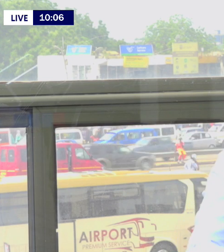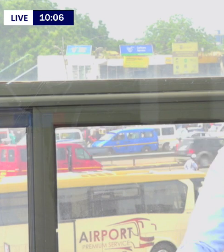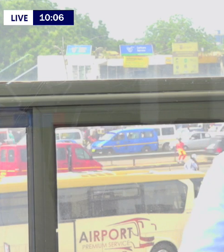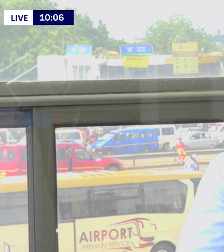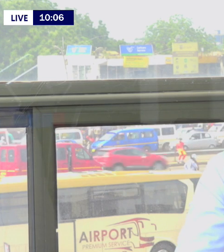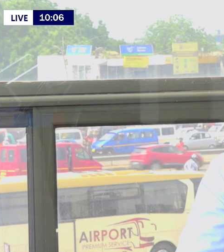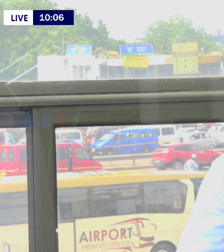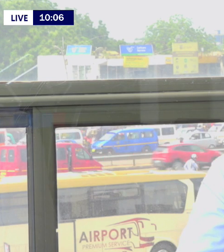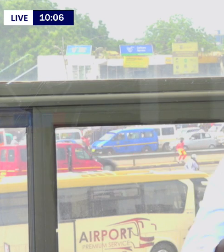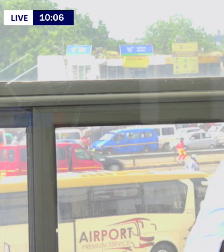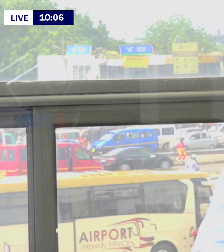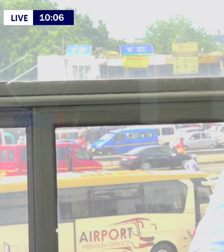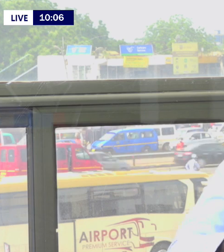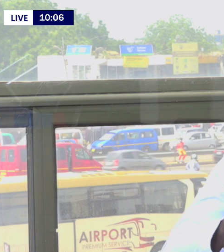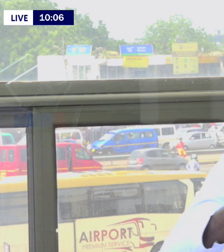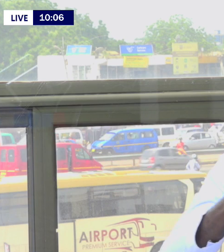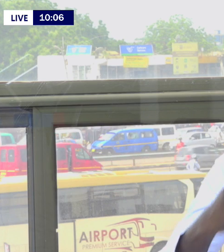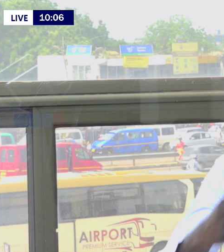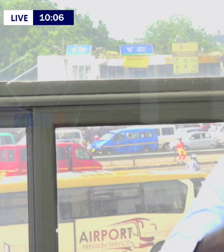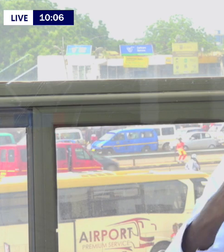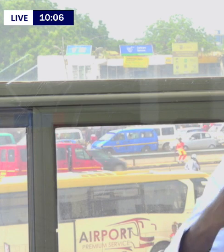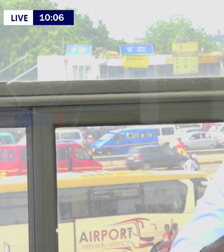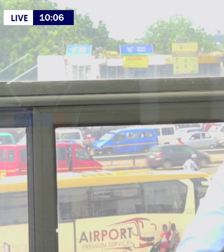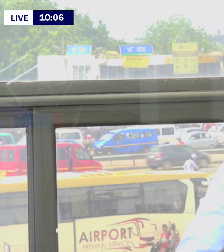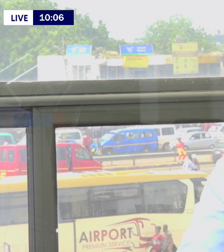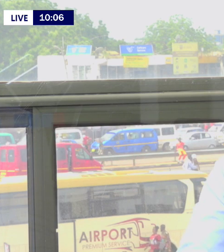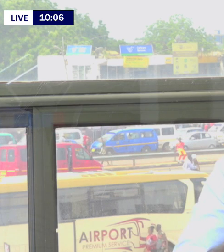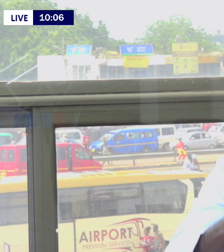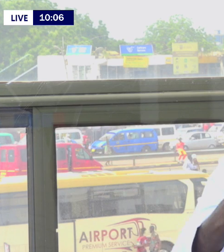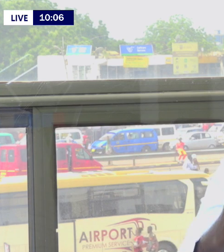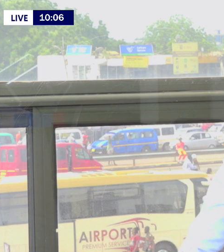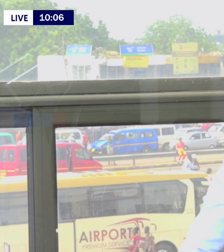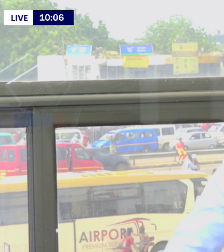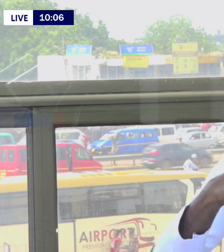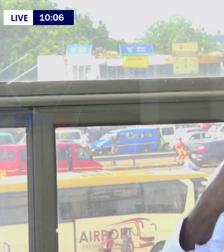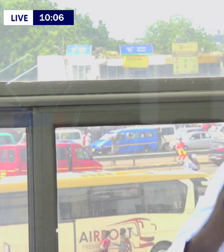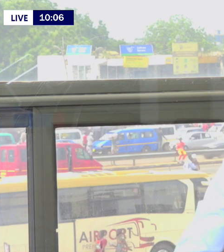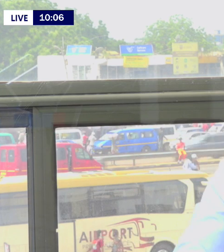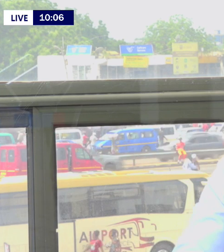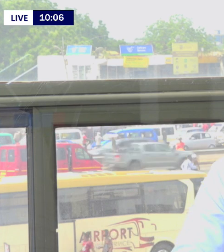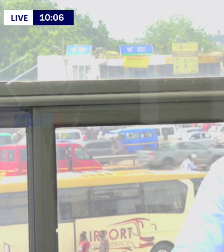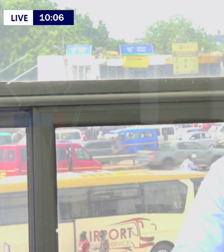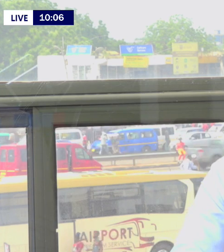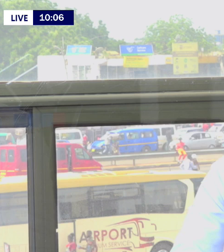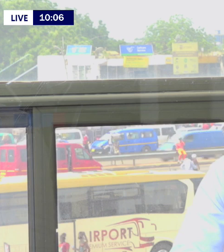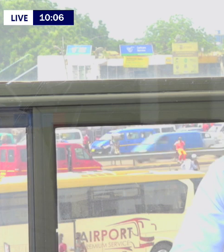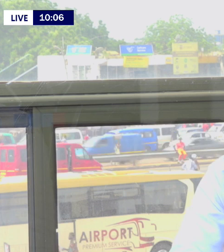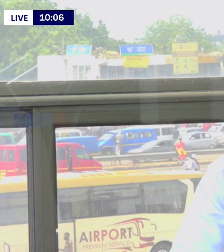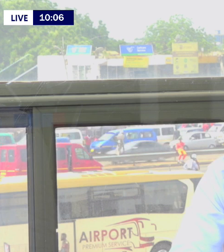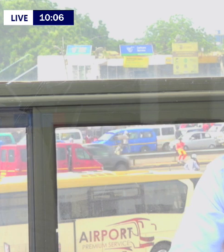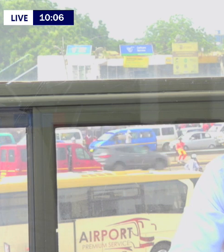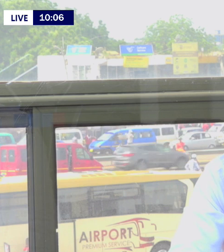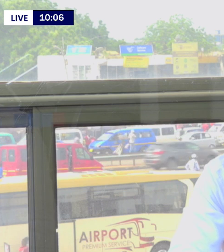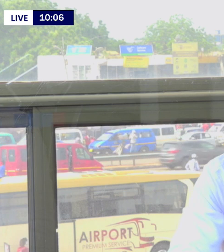o wo yire ni ma ye wo wo mu a even at all you be surprised police fo soldier fo ni pa bebre wo ho no